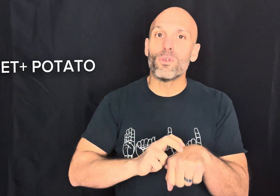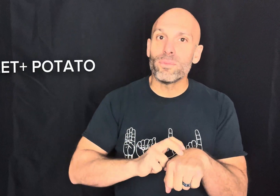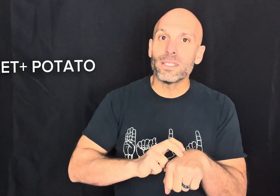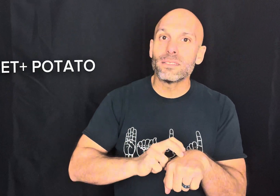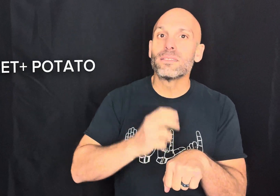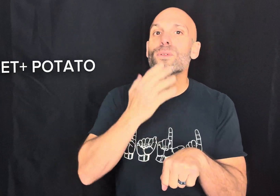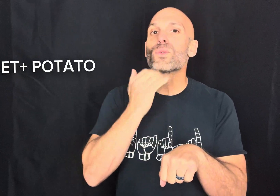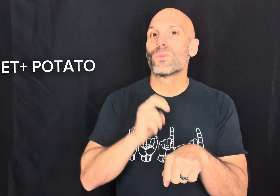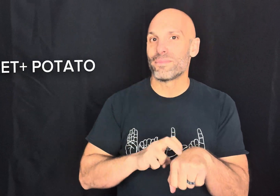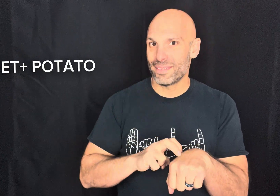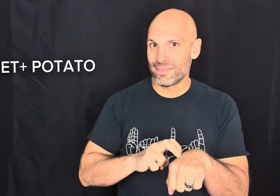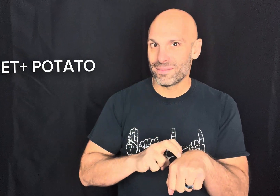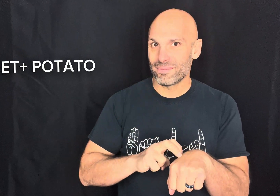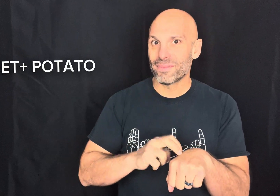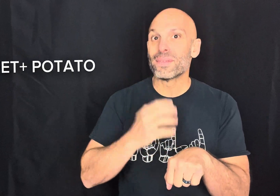movement.